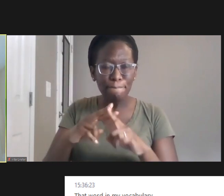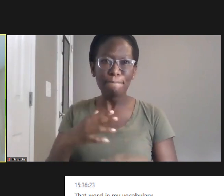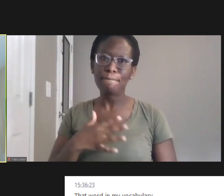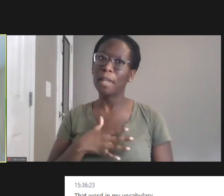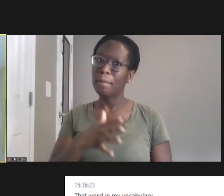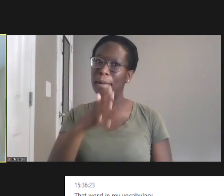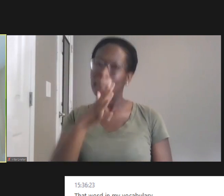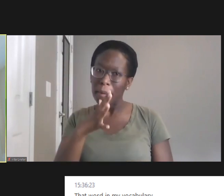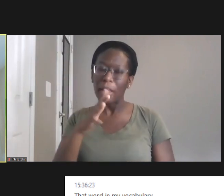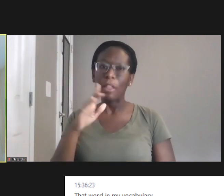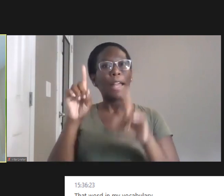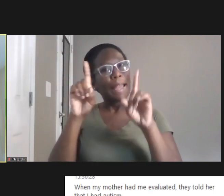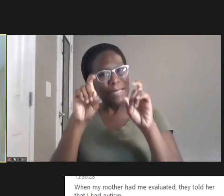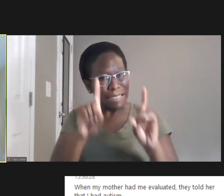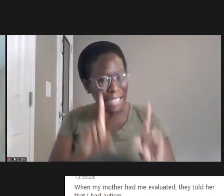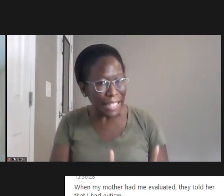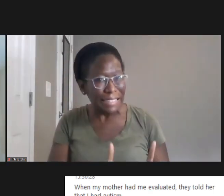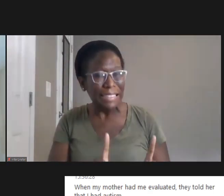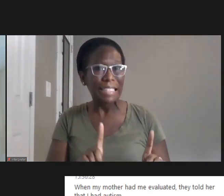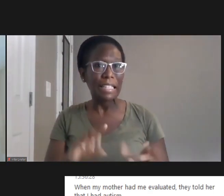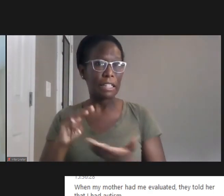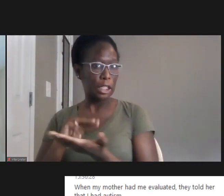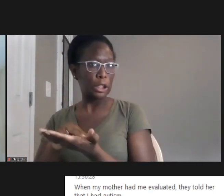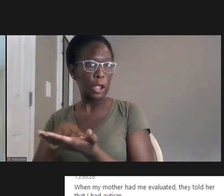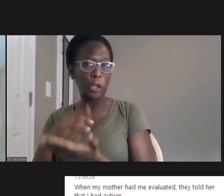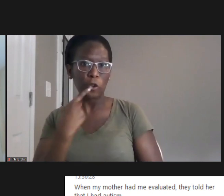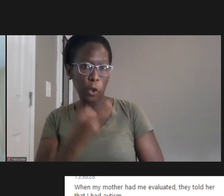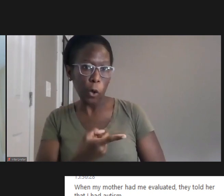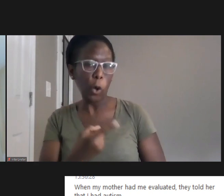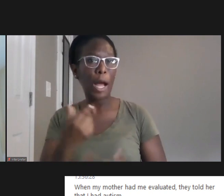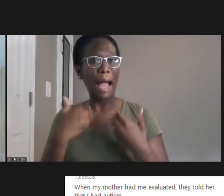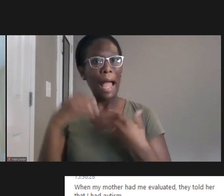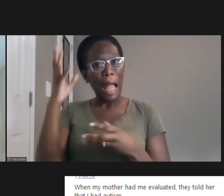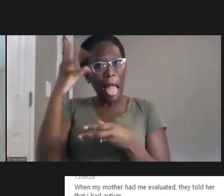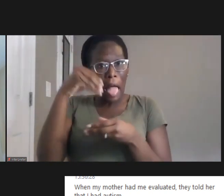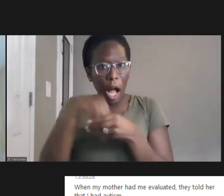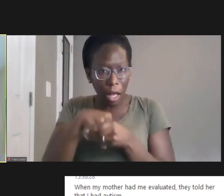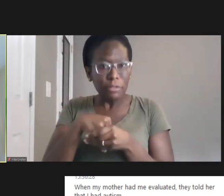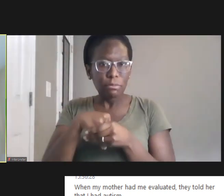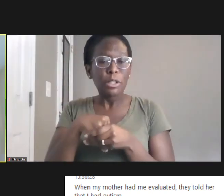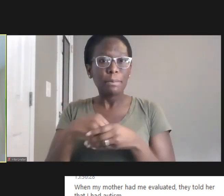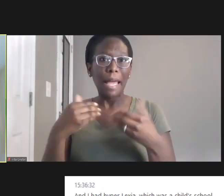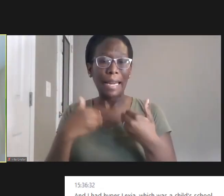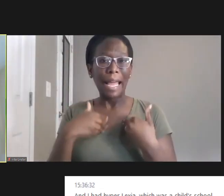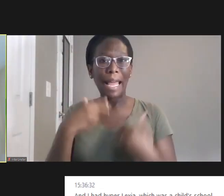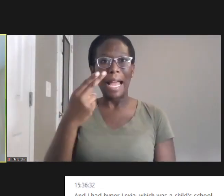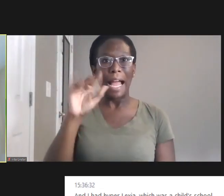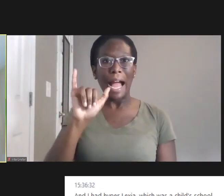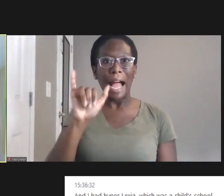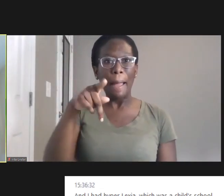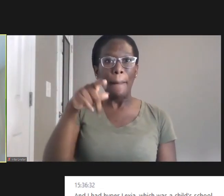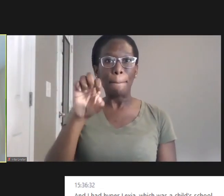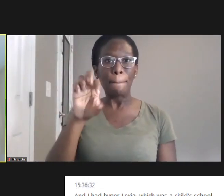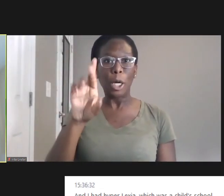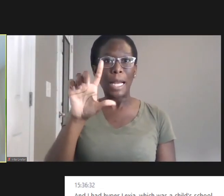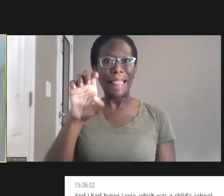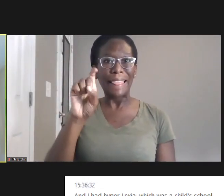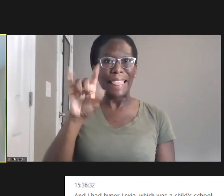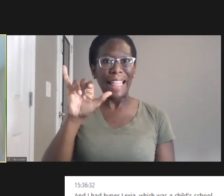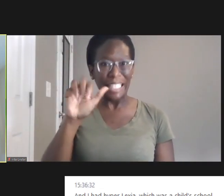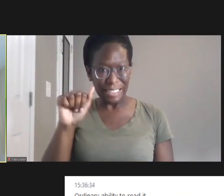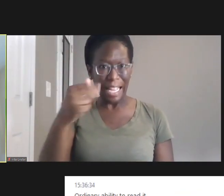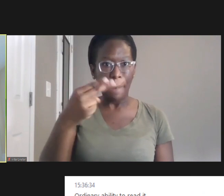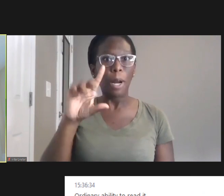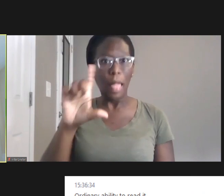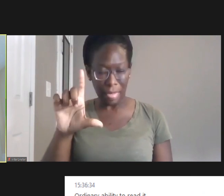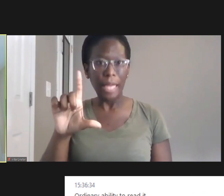autism, and I had hyperlexia, which was a child's ordinary ability to read at an early age,